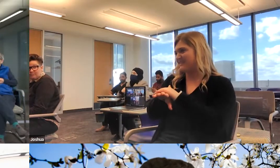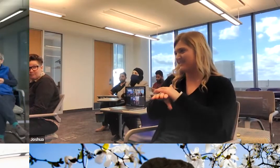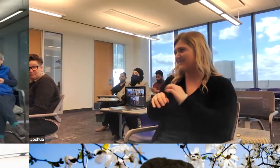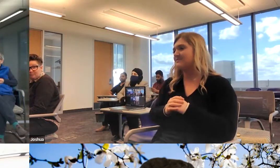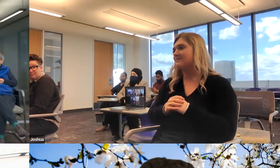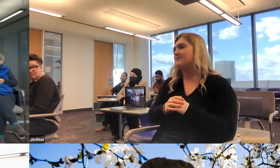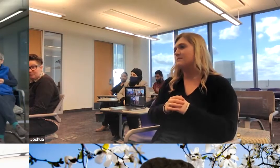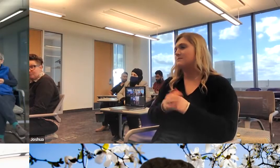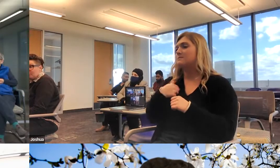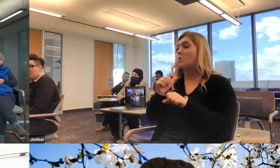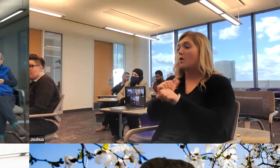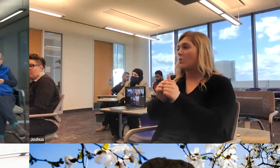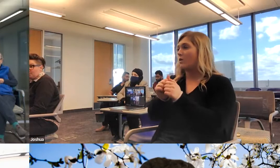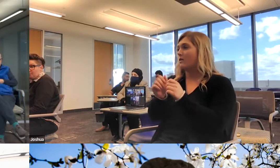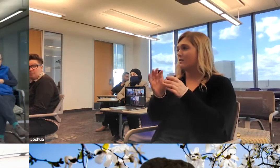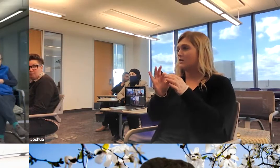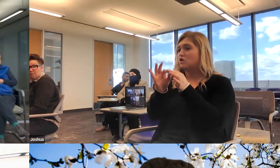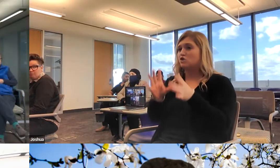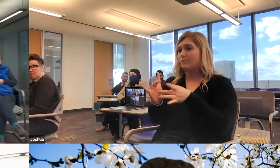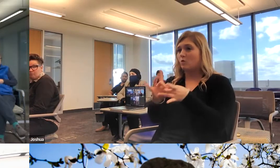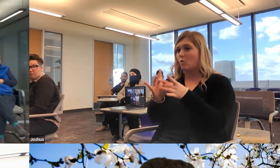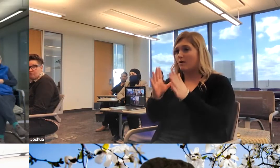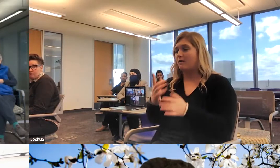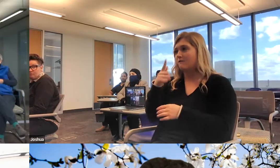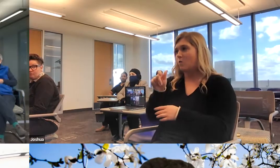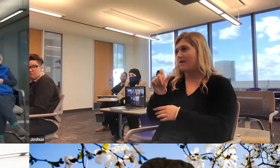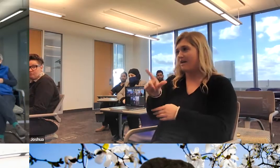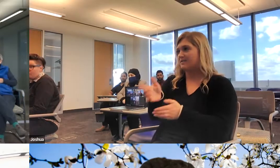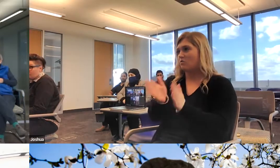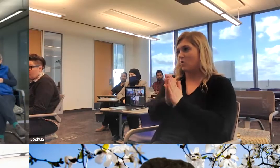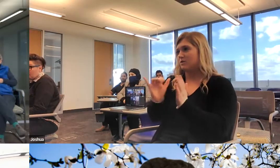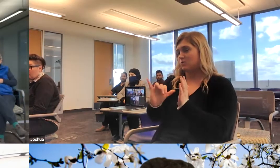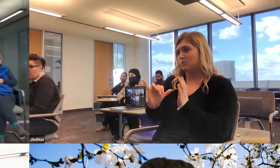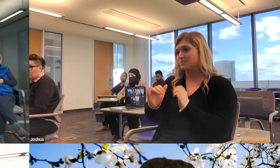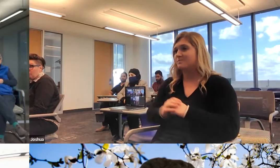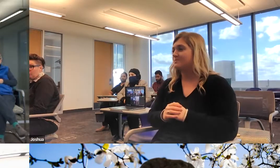And I work with the interpreter coordinator for the ASL request that she received.